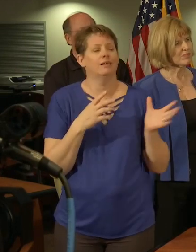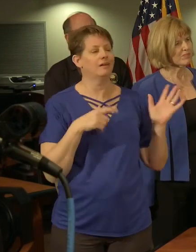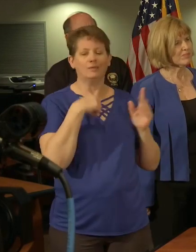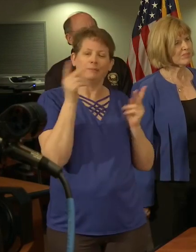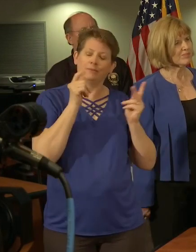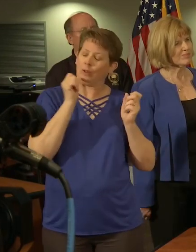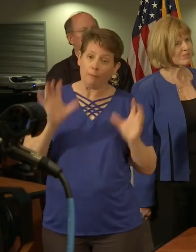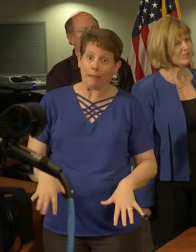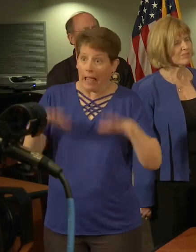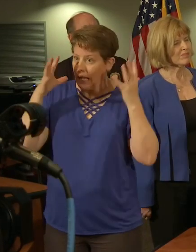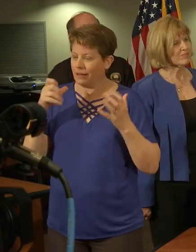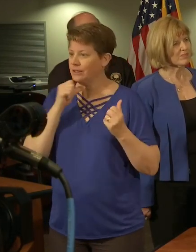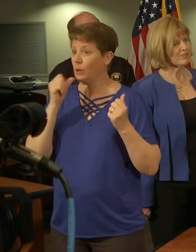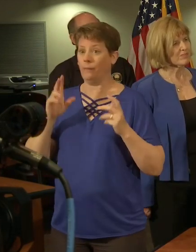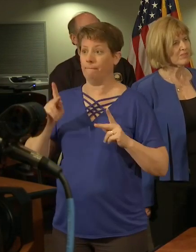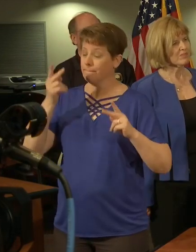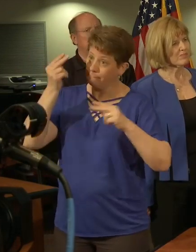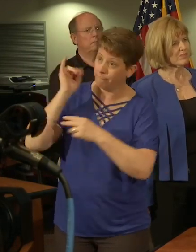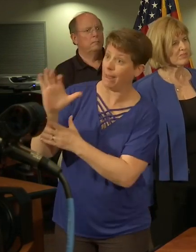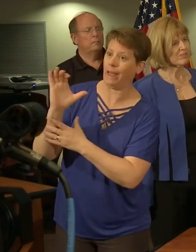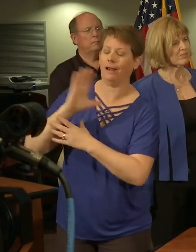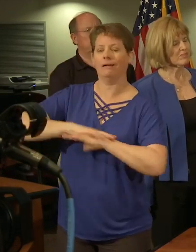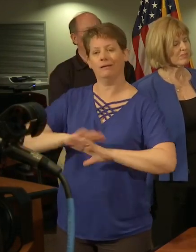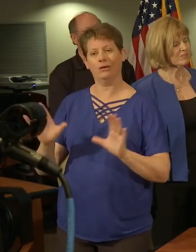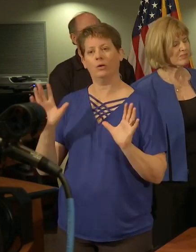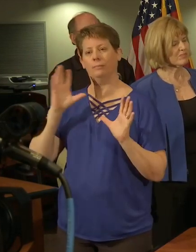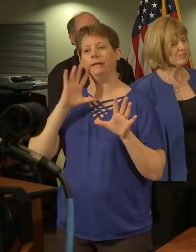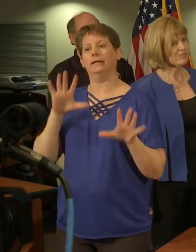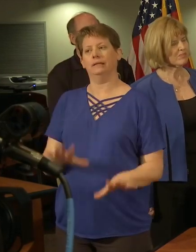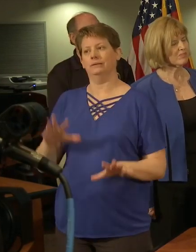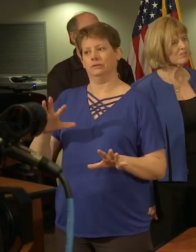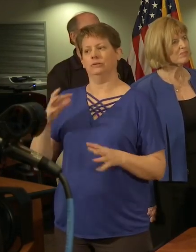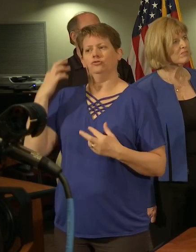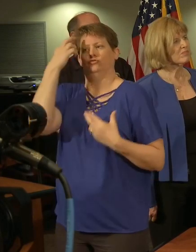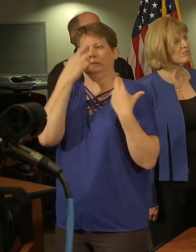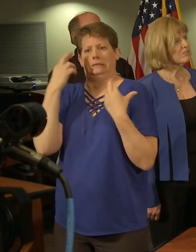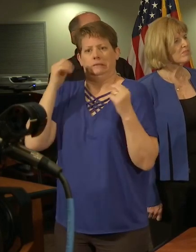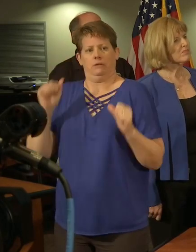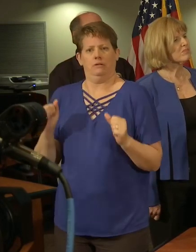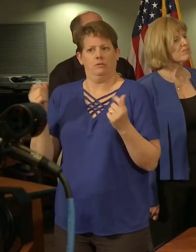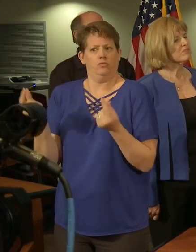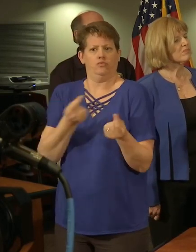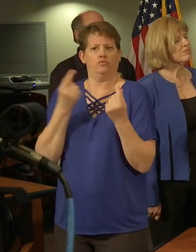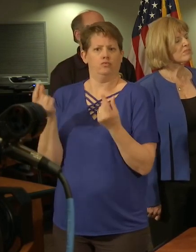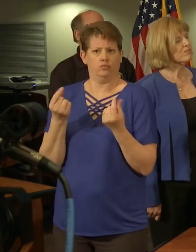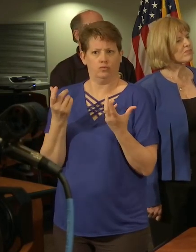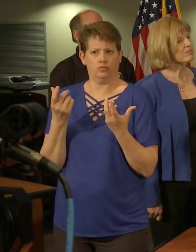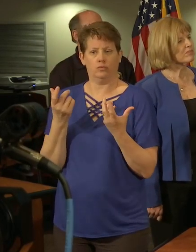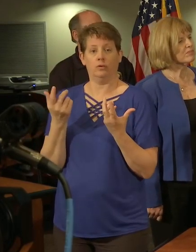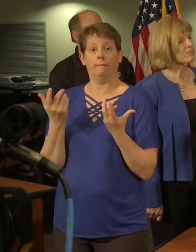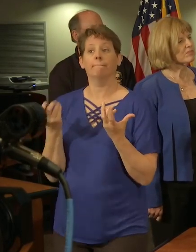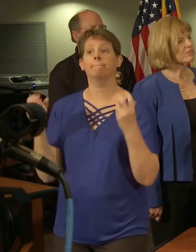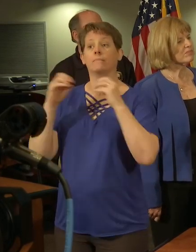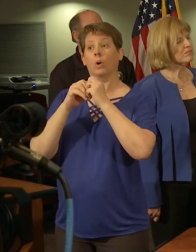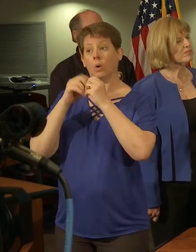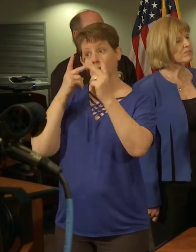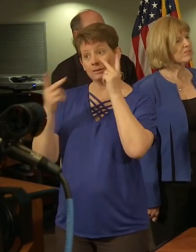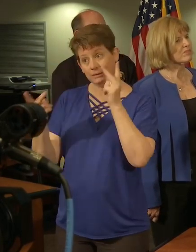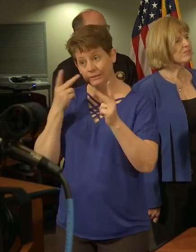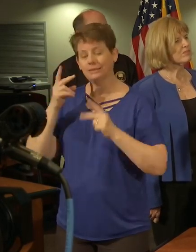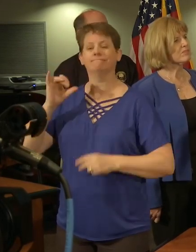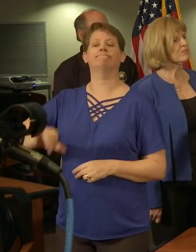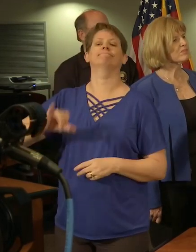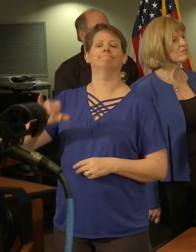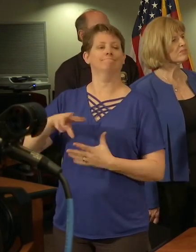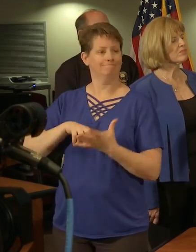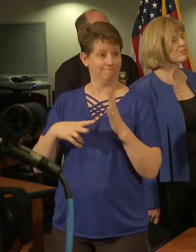to panic. It's not something to panic about, to be rational about what to expect, so that when we see more cases, that doesn't mean that this